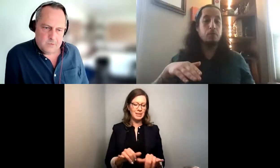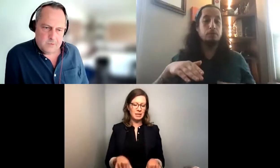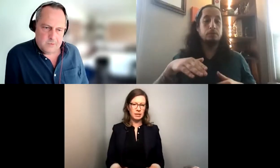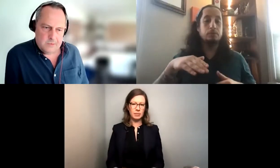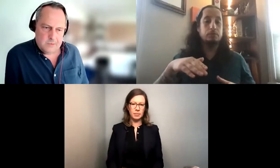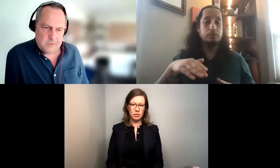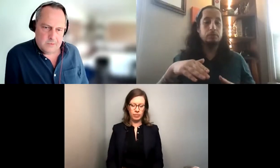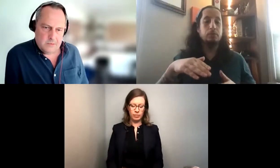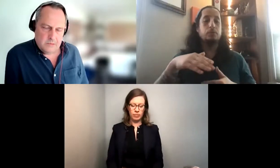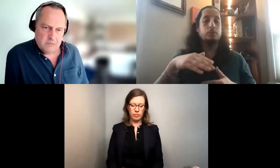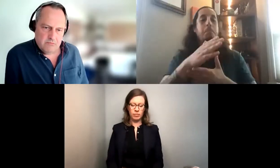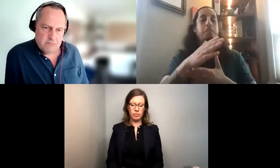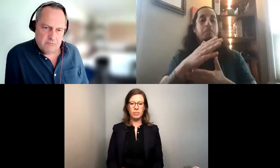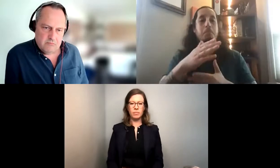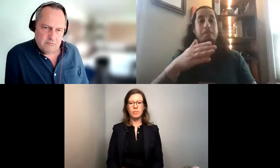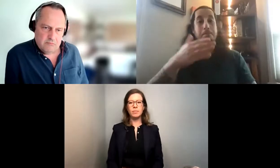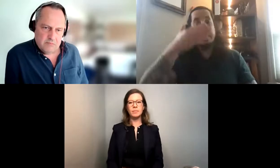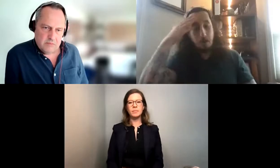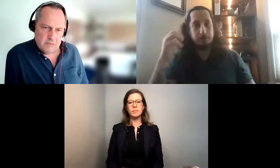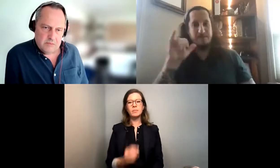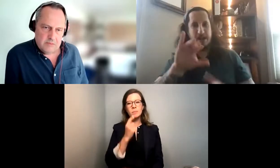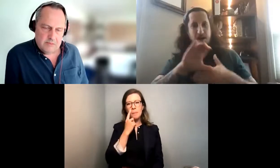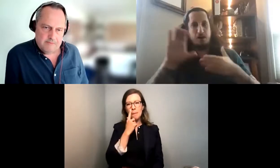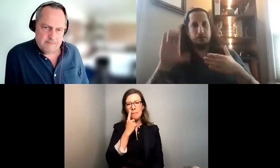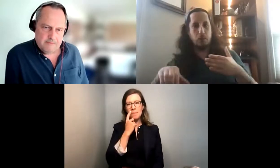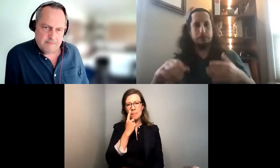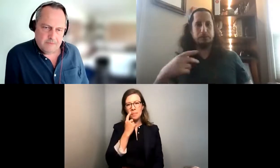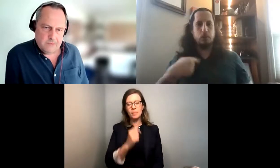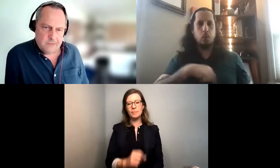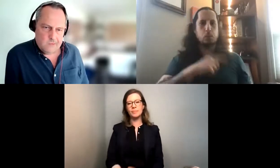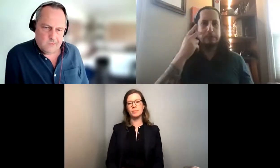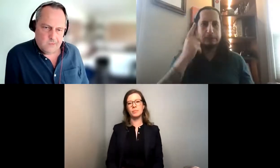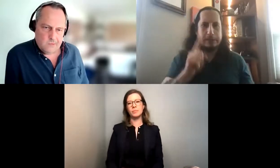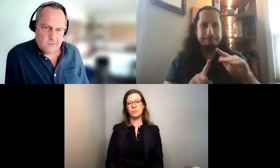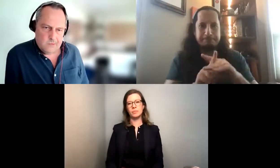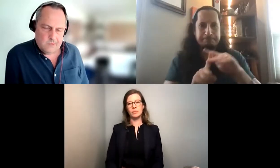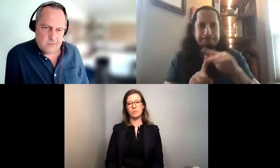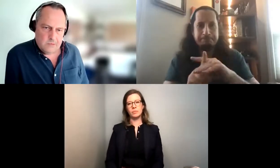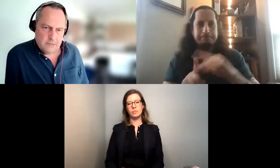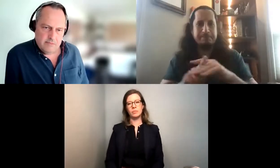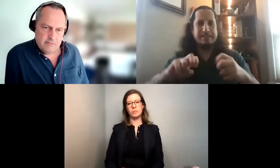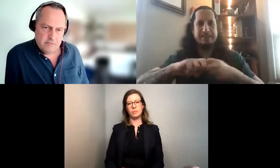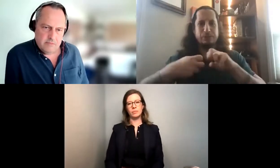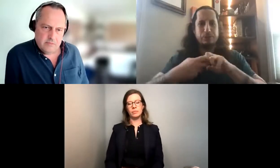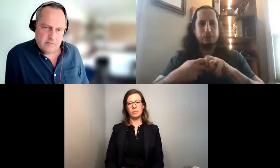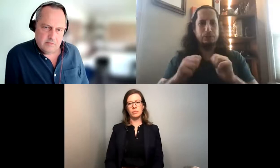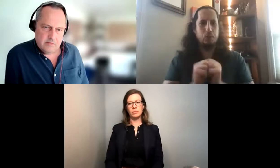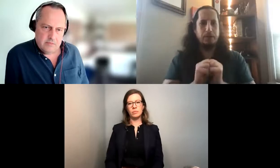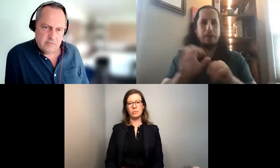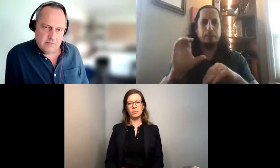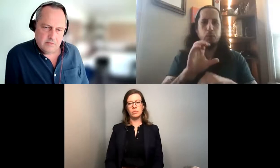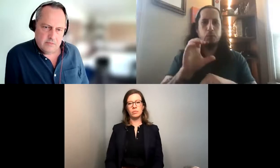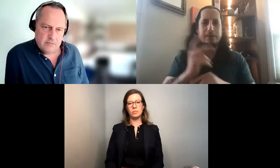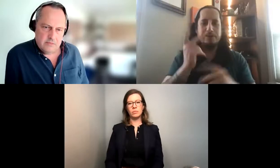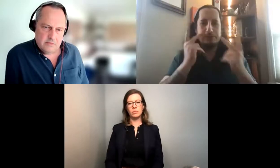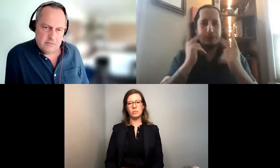actually has some racist elements to it in terms of white balance. And because of that consequence, we are seeing